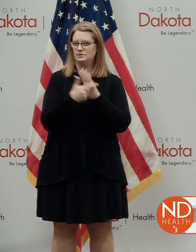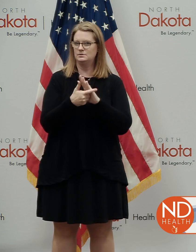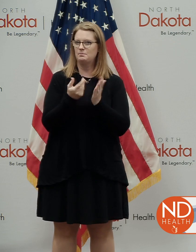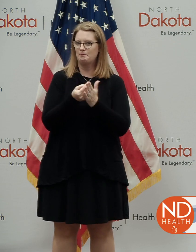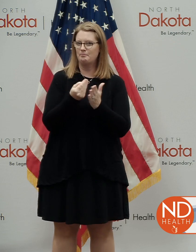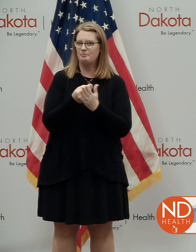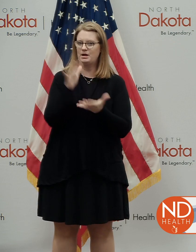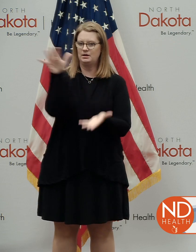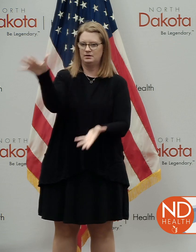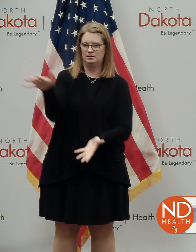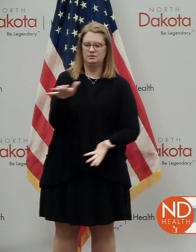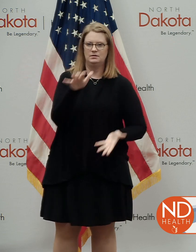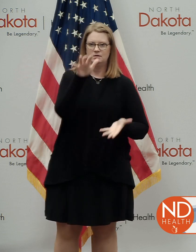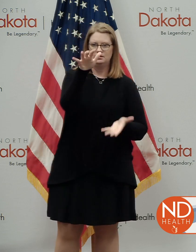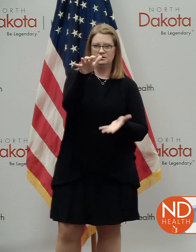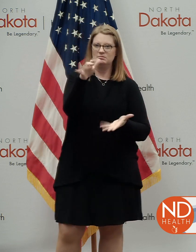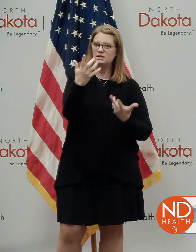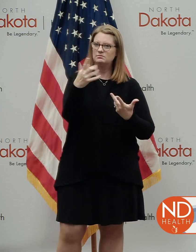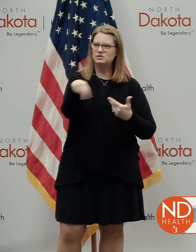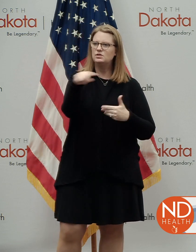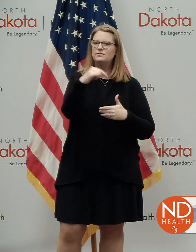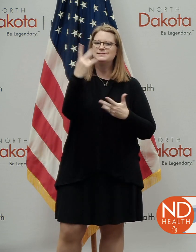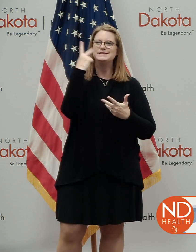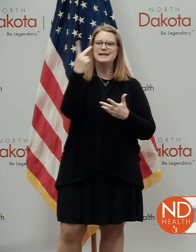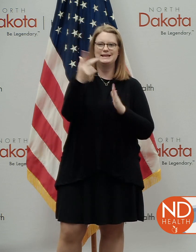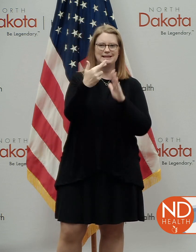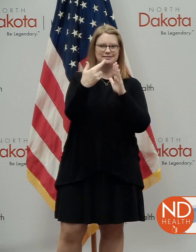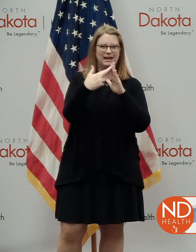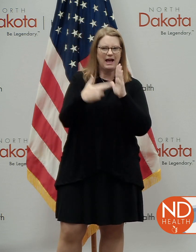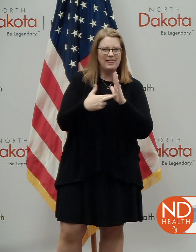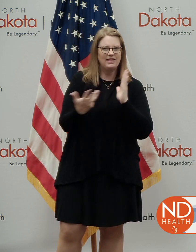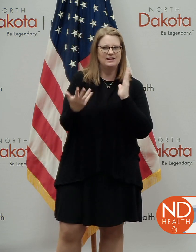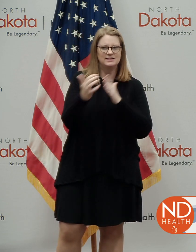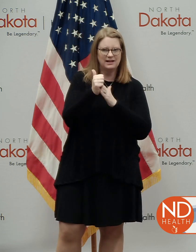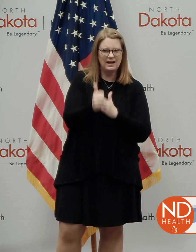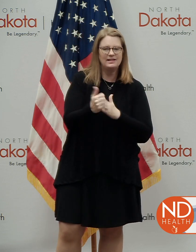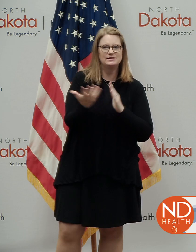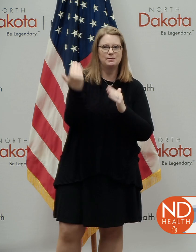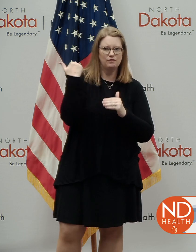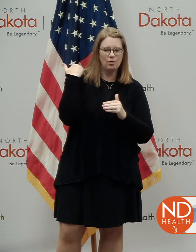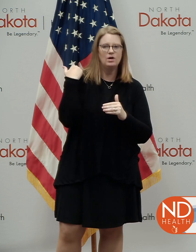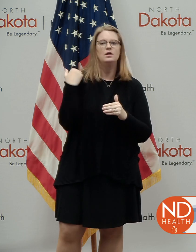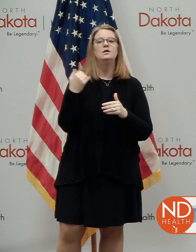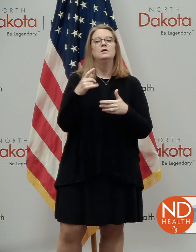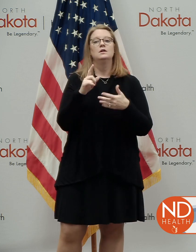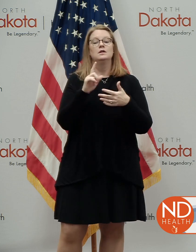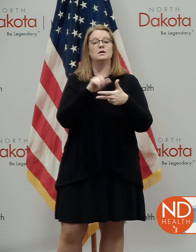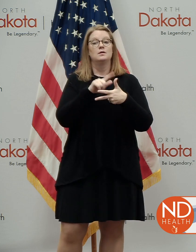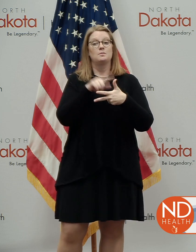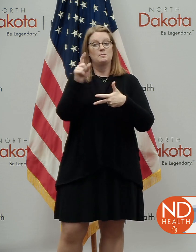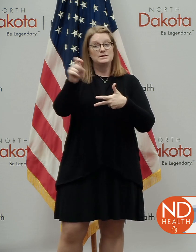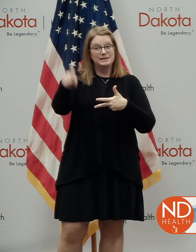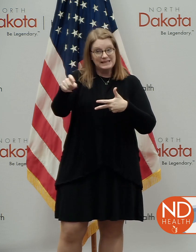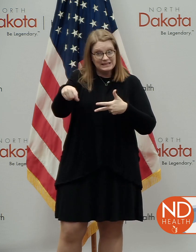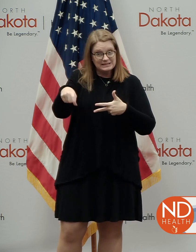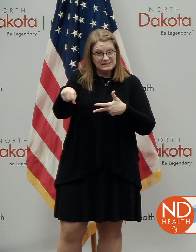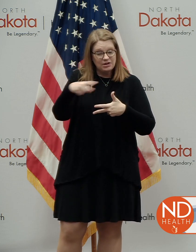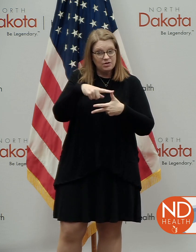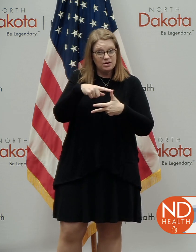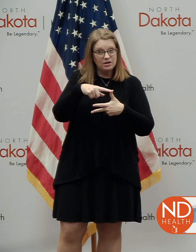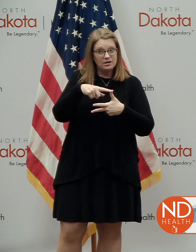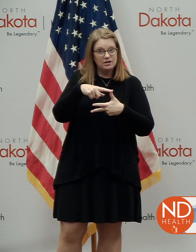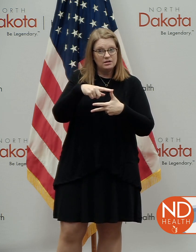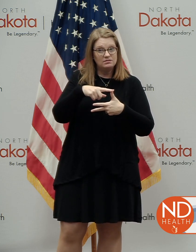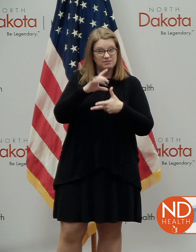funding through the following guidelines, and you've probably heard them before. The federal guidelines are we must be necessary due